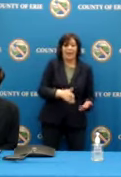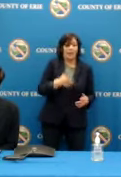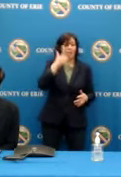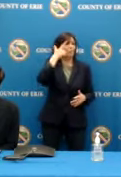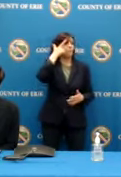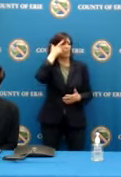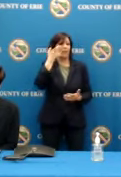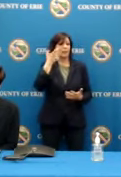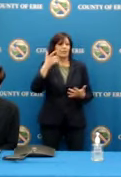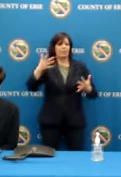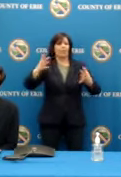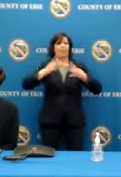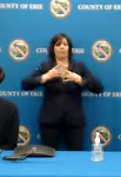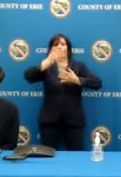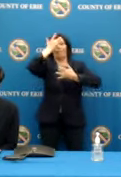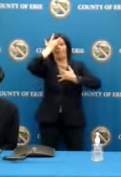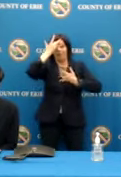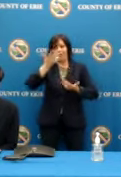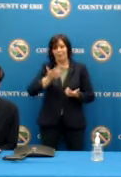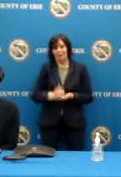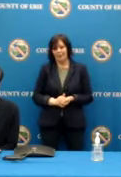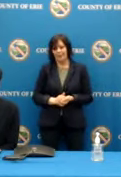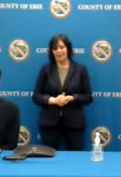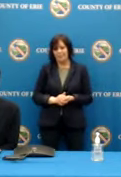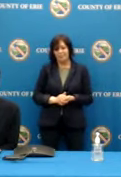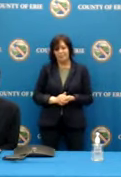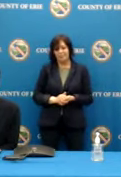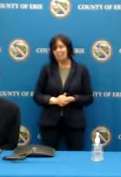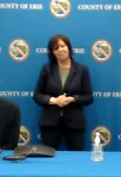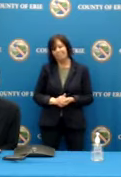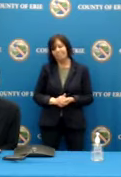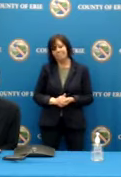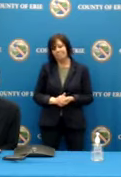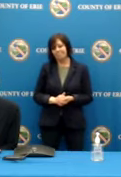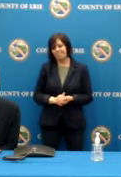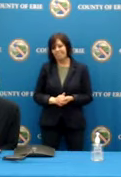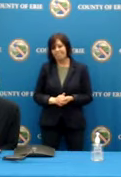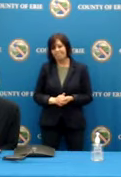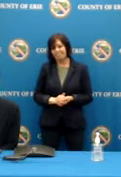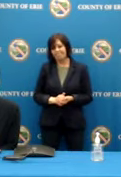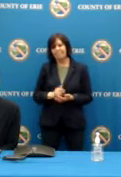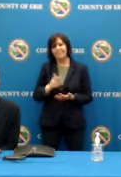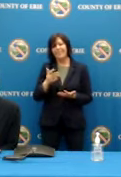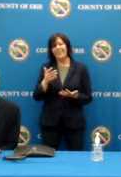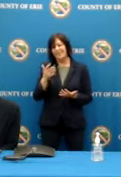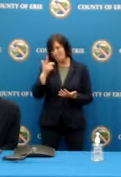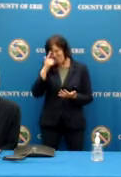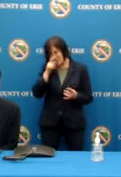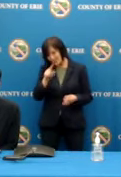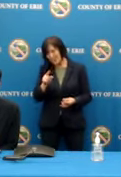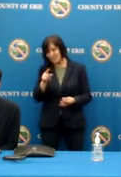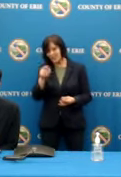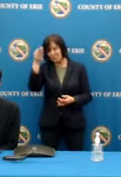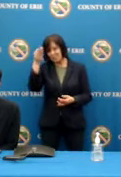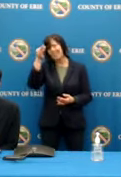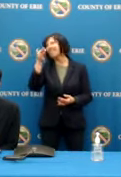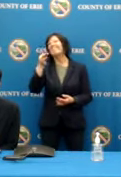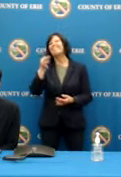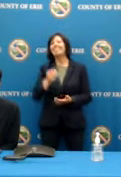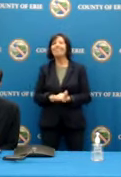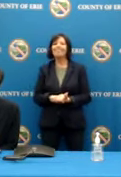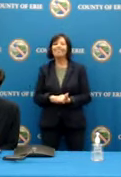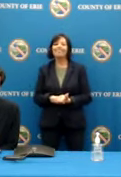contracted the coronavirus and died of a COVID-19 related illness because they went to a Mass.